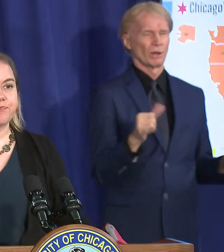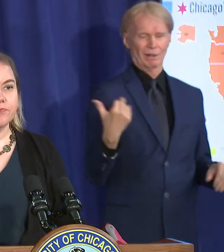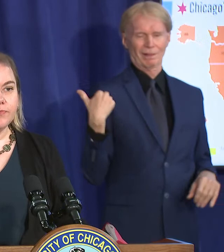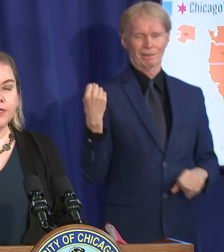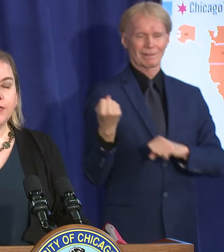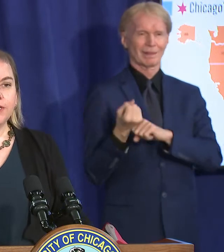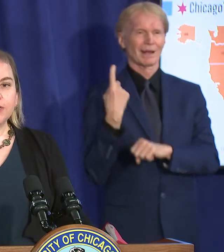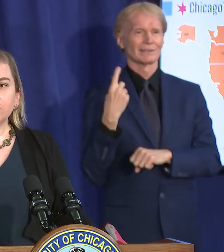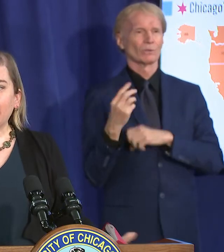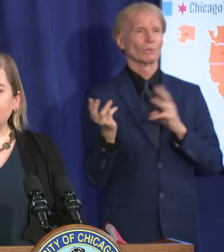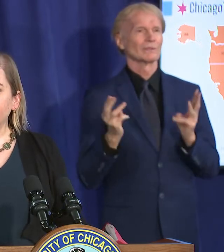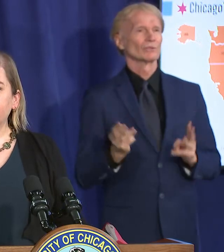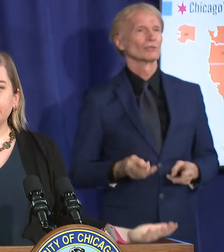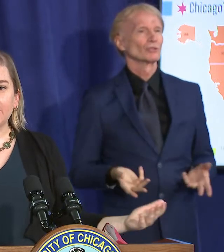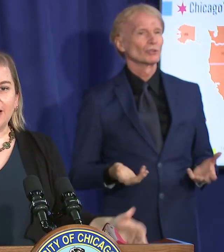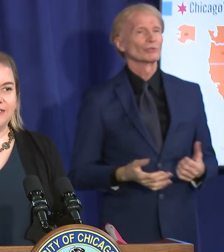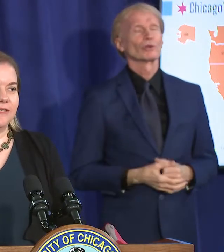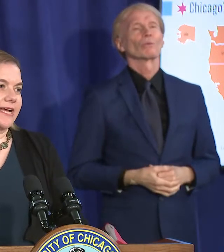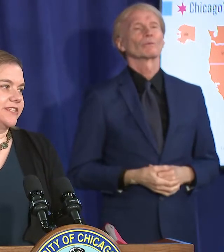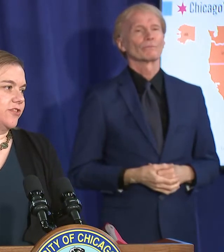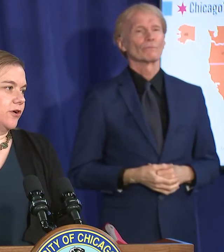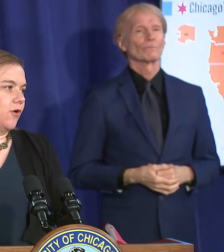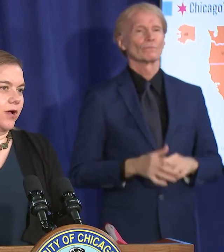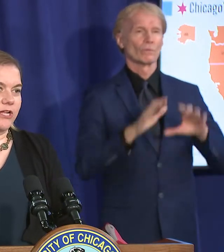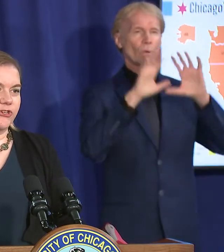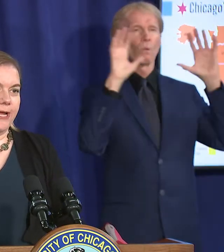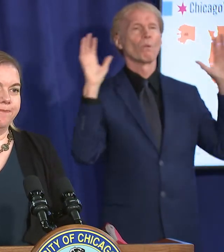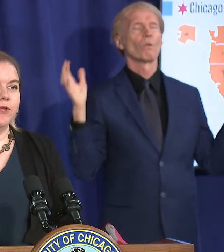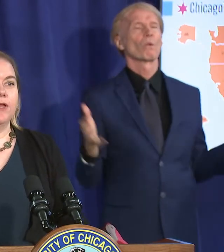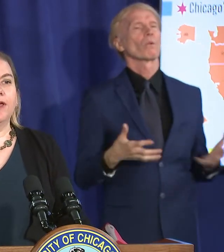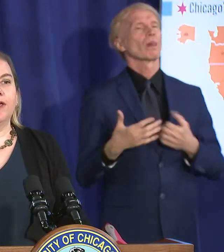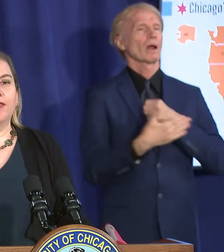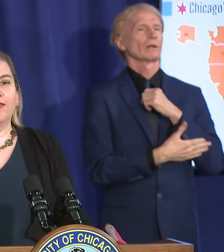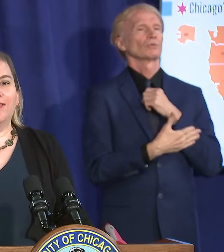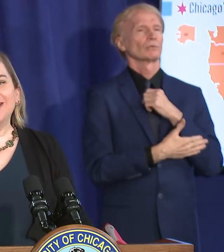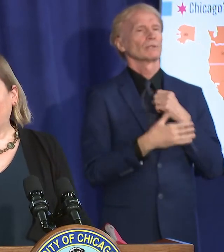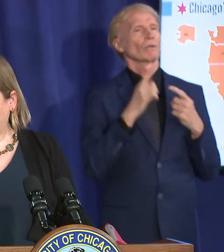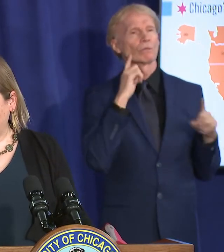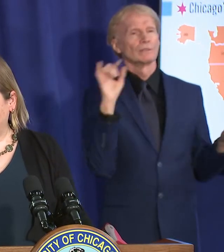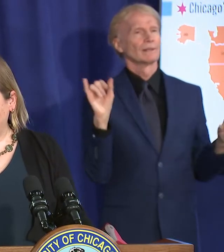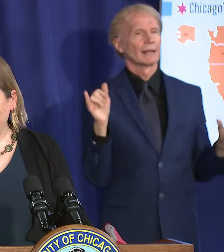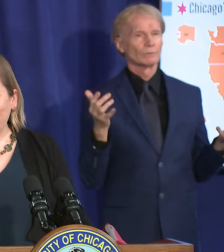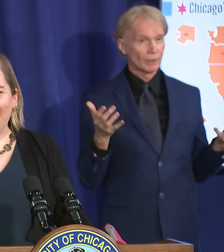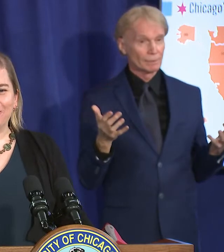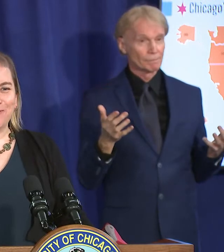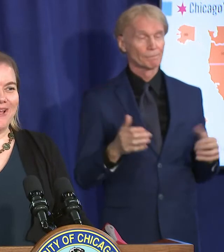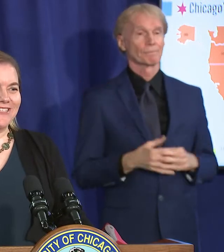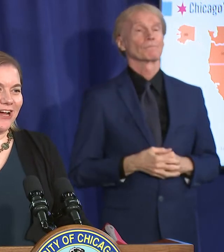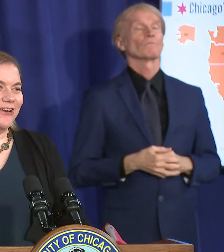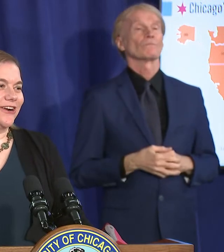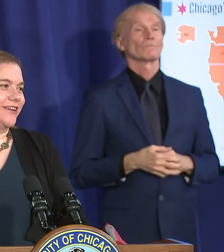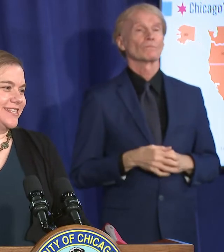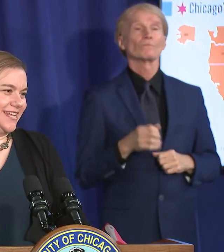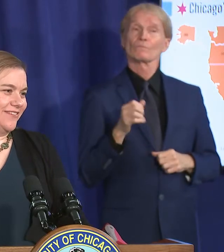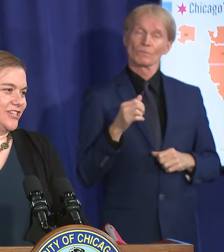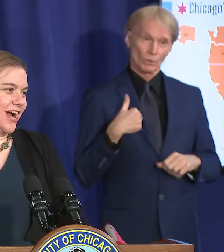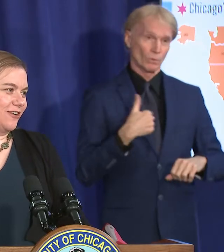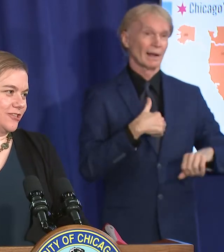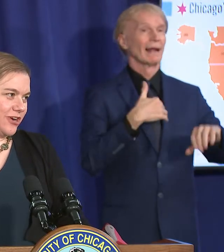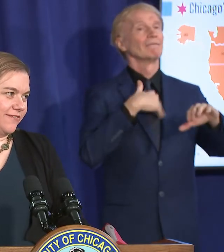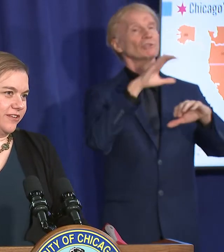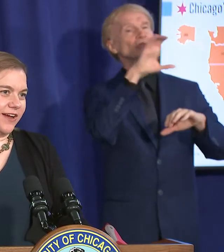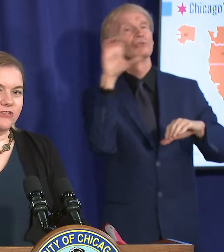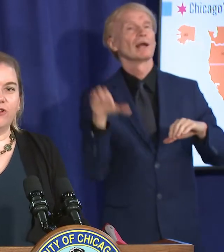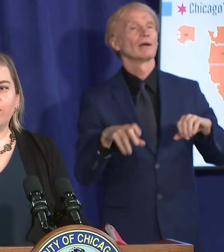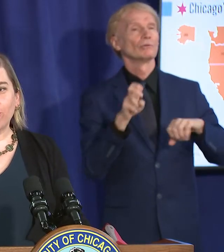winter. So let's put this in the context of the whole country. The entire country remains under the City of